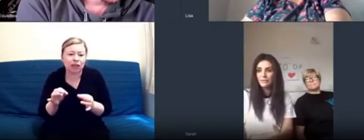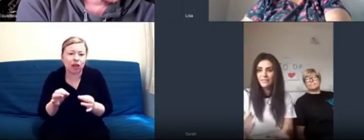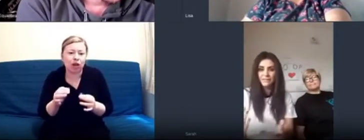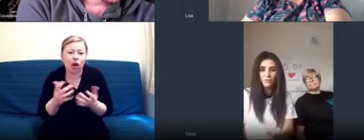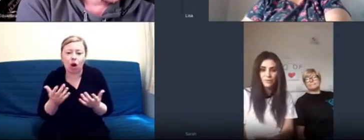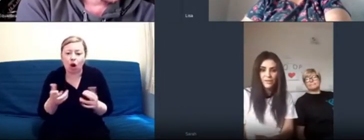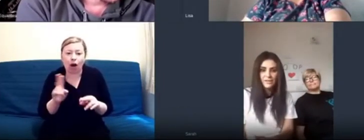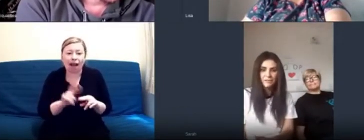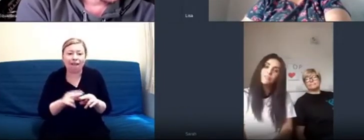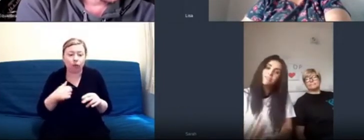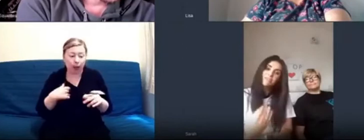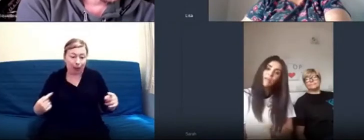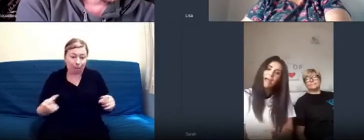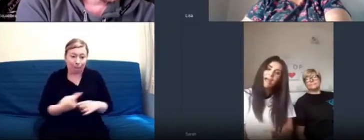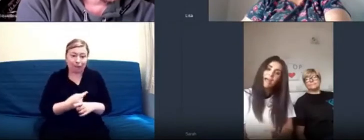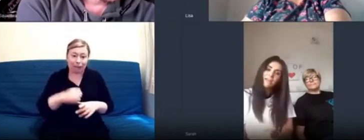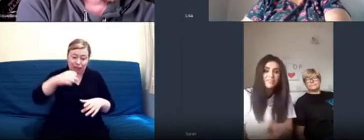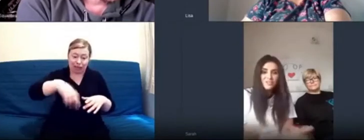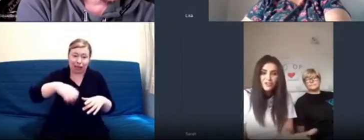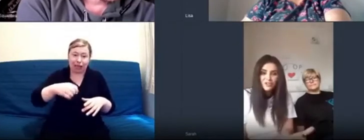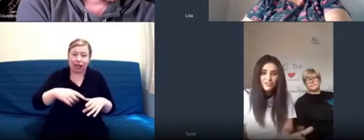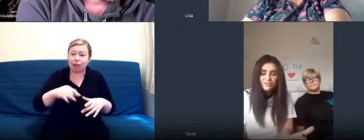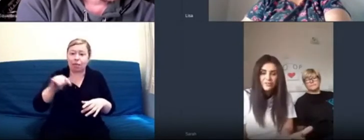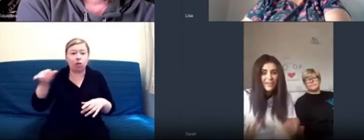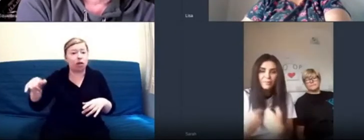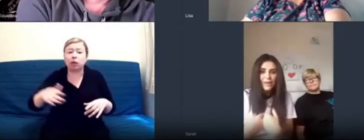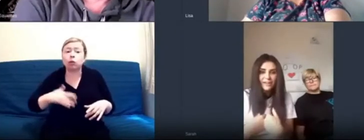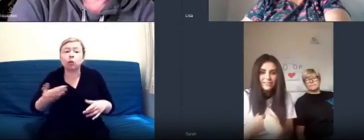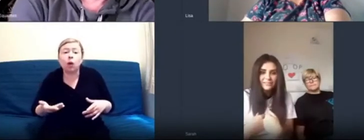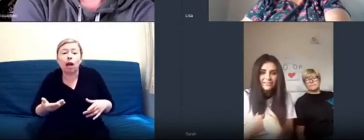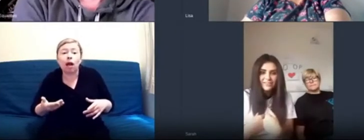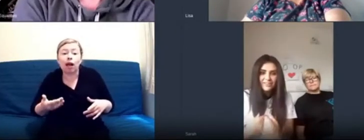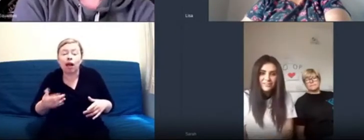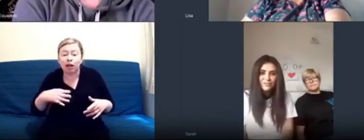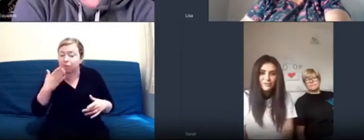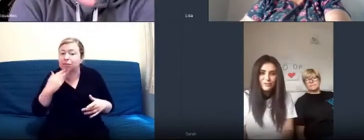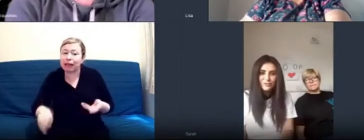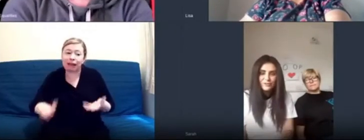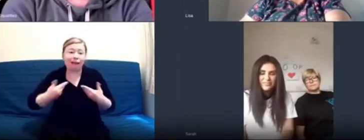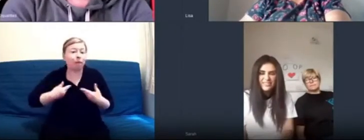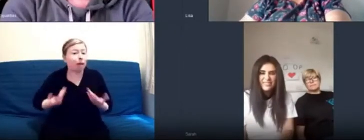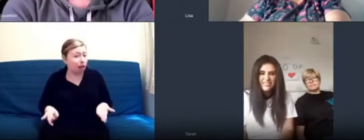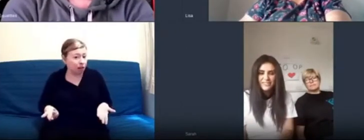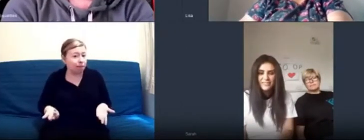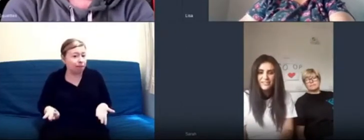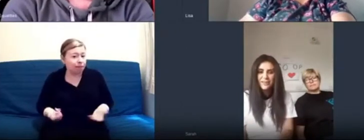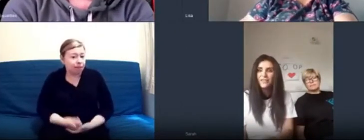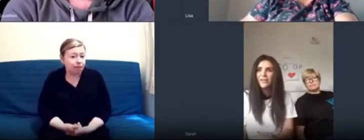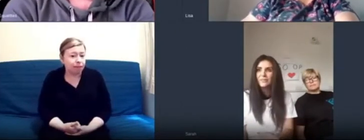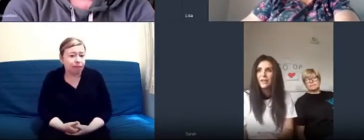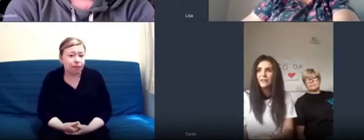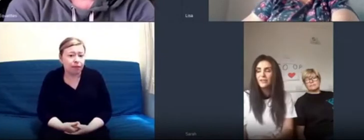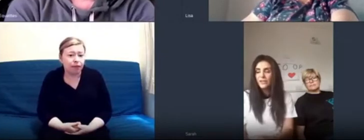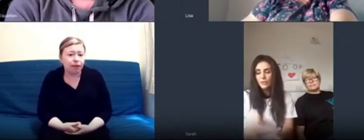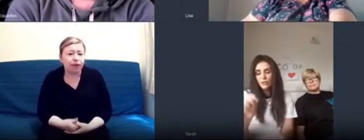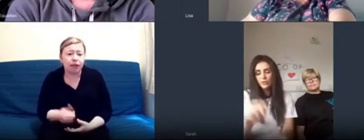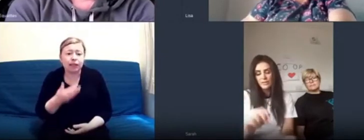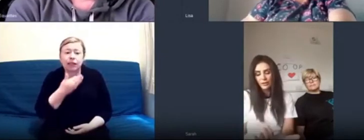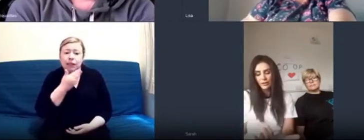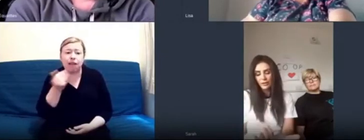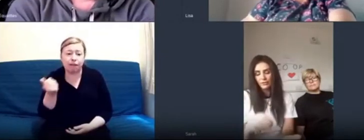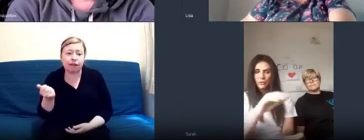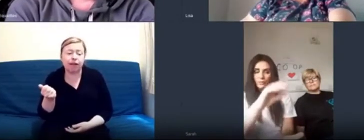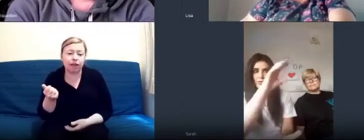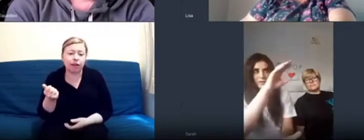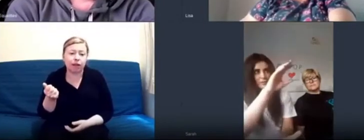something goes in by mistake that they don't like, give us it back. And they do. We get it back. So it's lovely. And